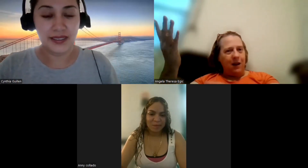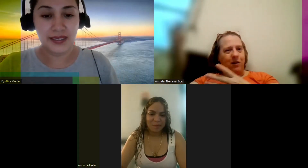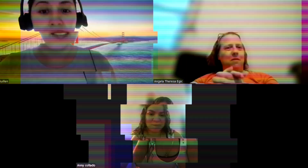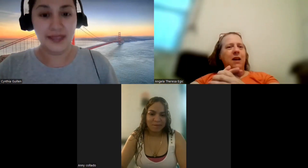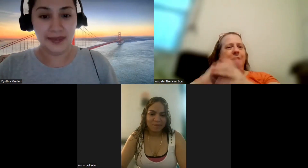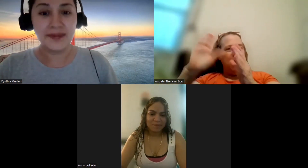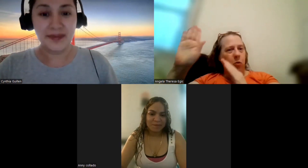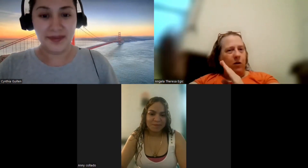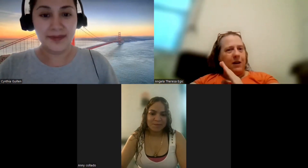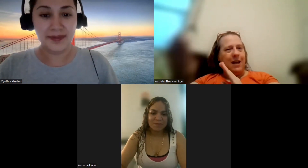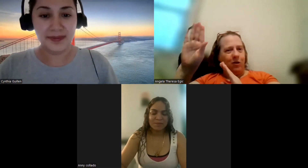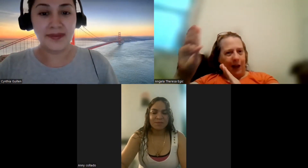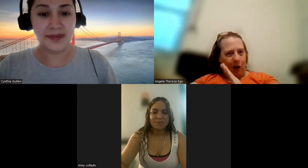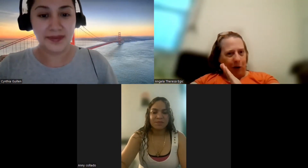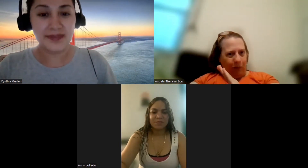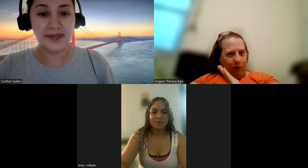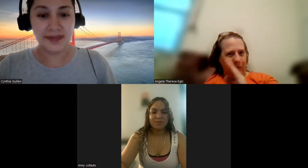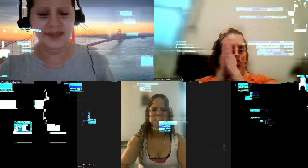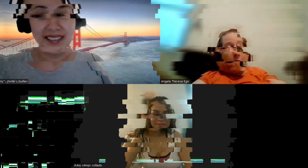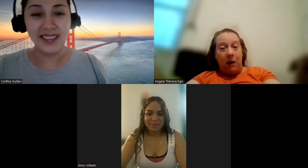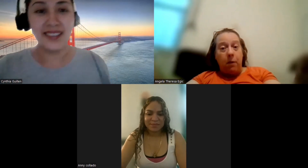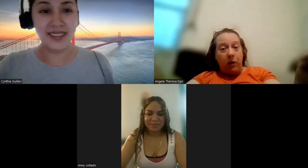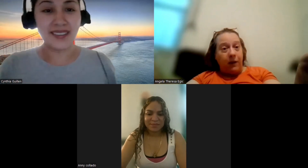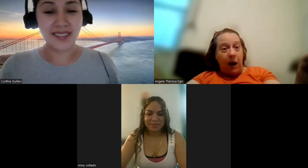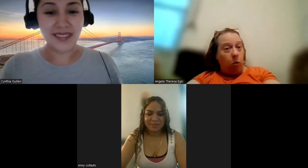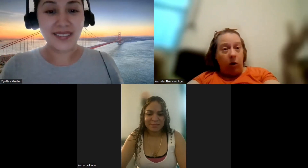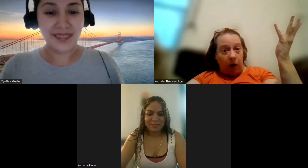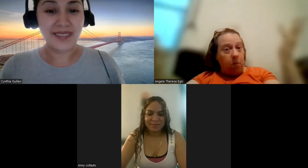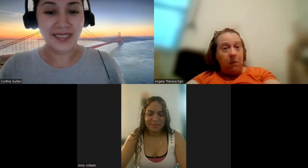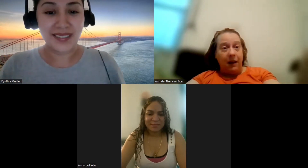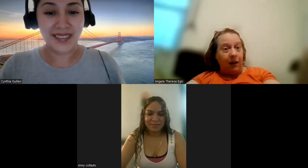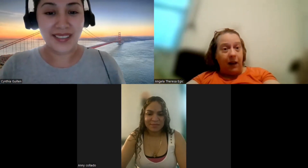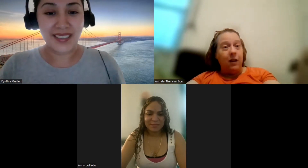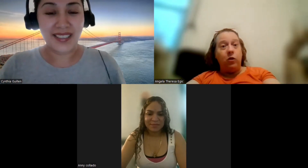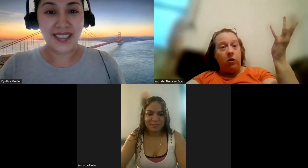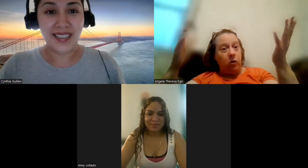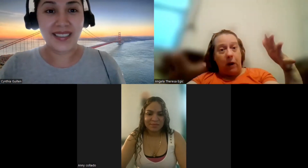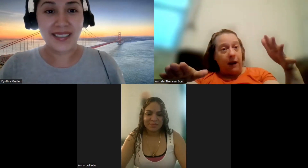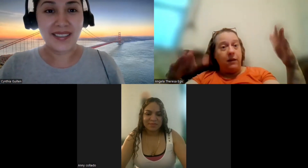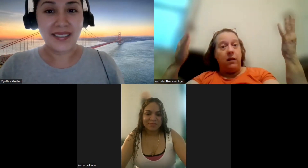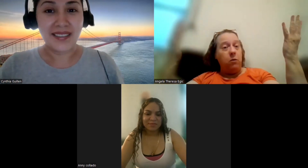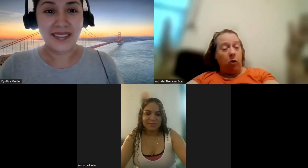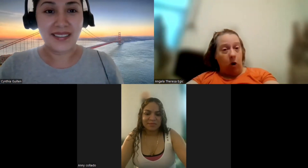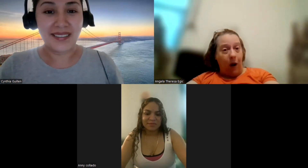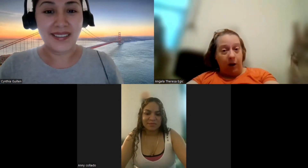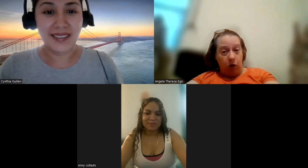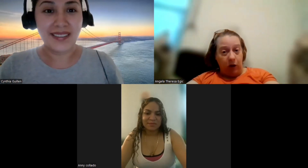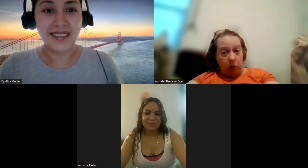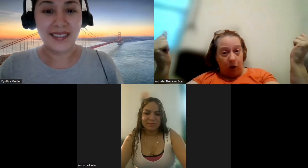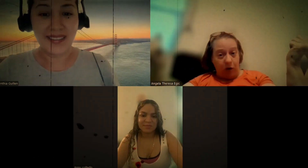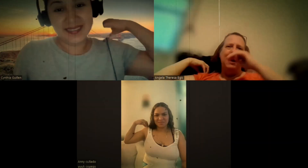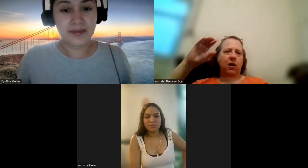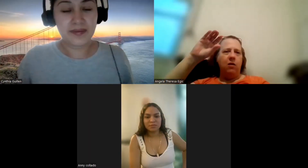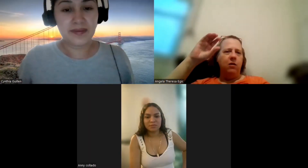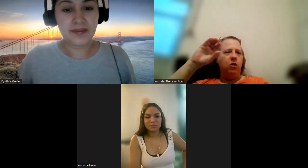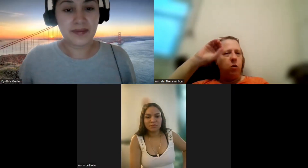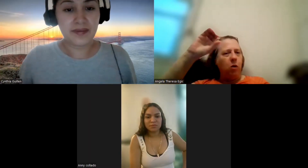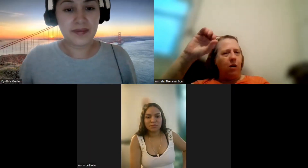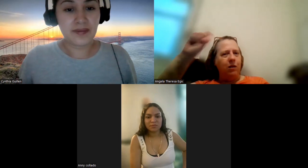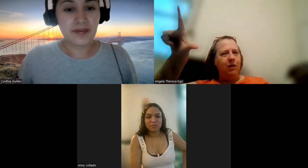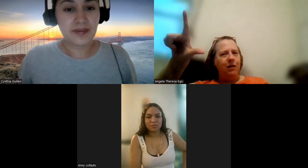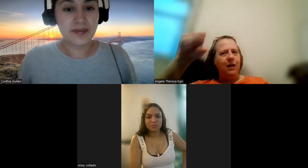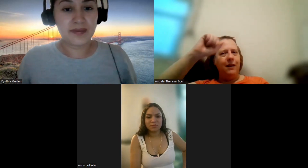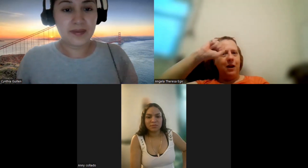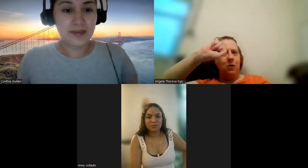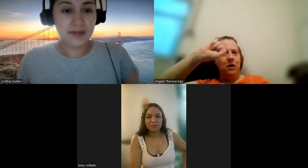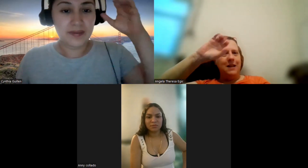first week, 10 words in each level. You're going to be able to sign words immediately. As soon as you practice them, you'll know how to do these words. And,